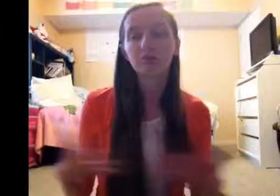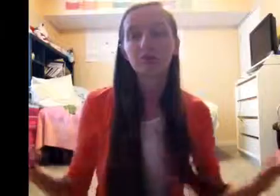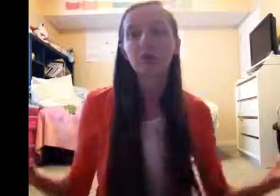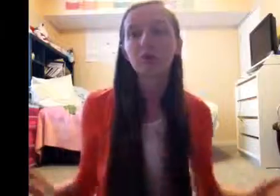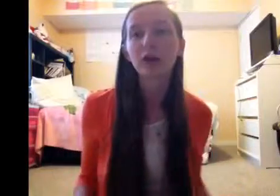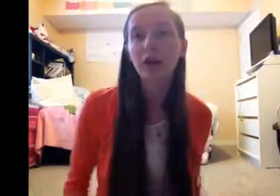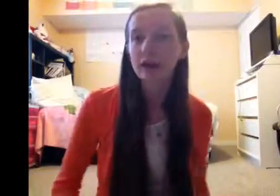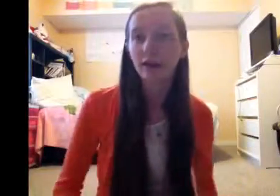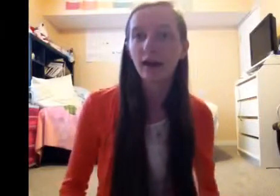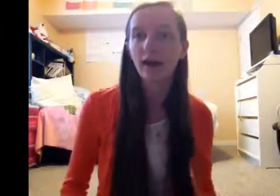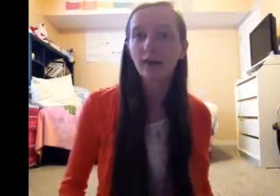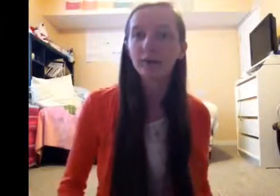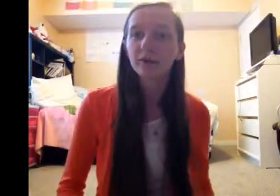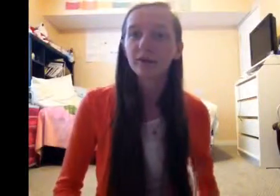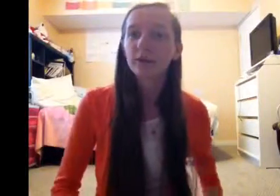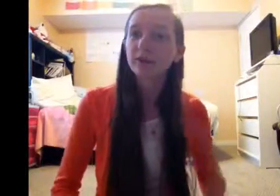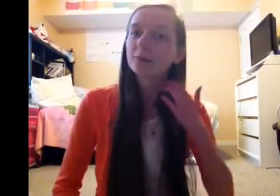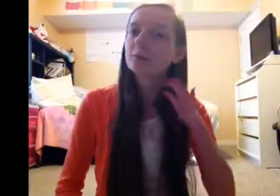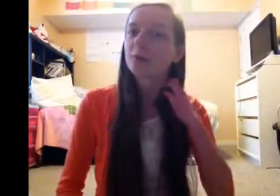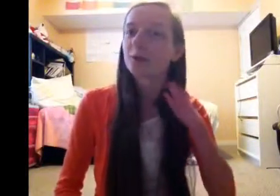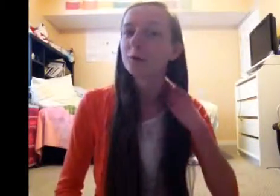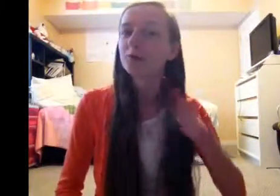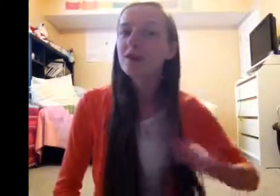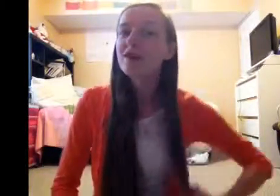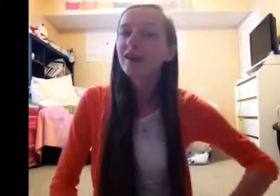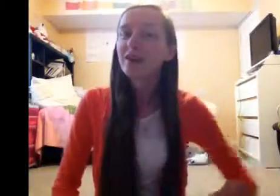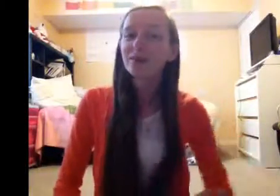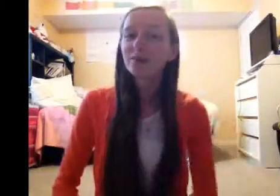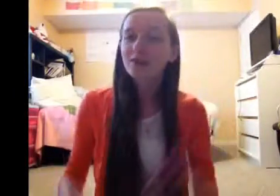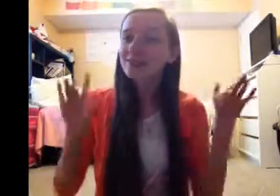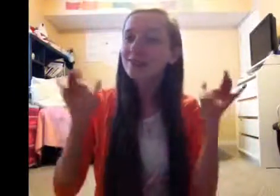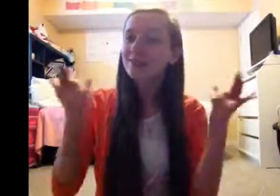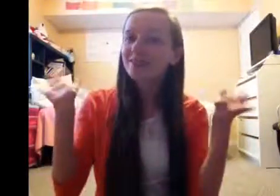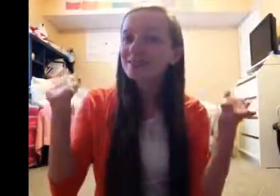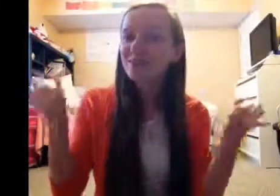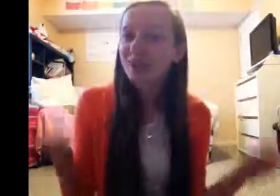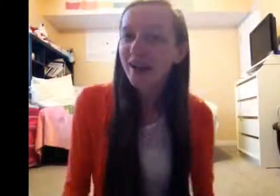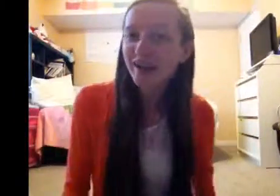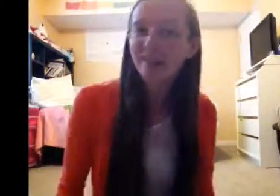go for it and I will do it. So yeah, thanks for watching. Bye.